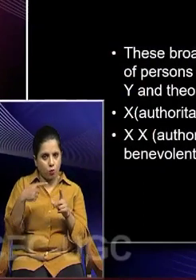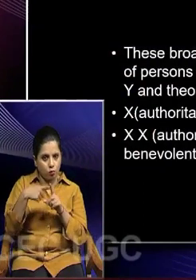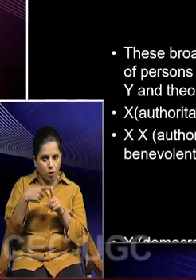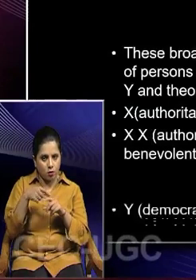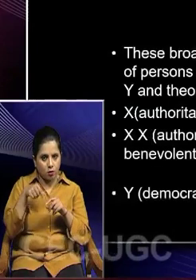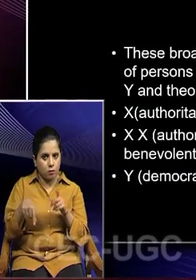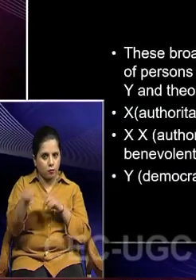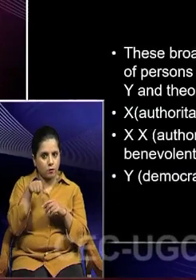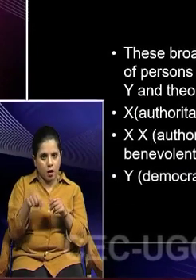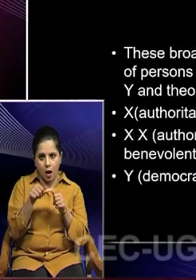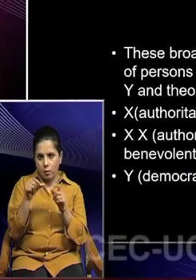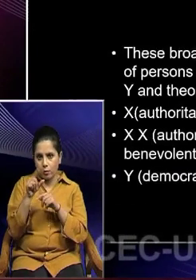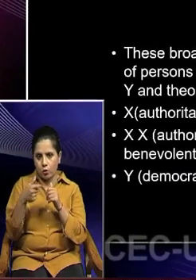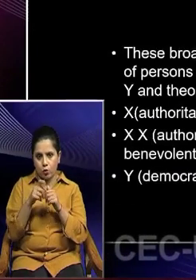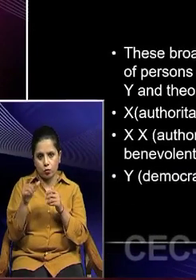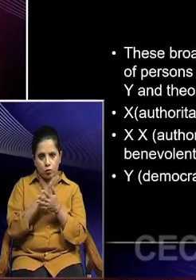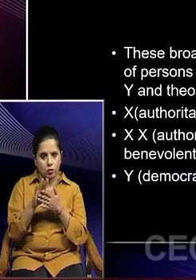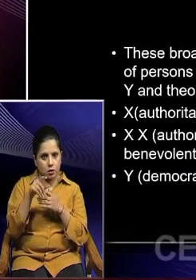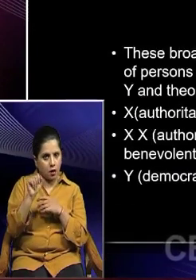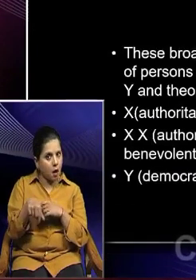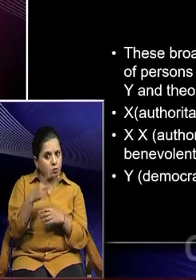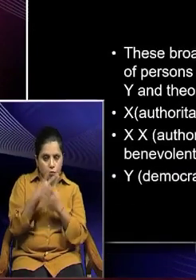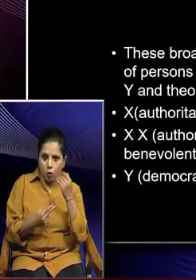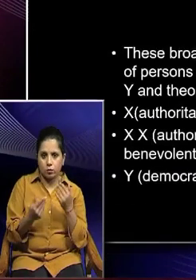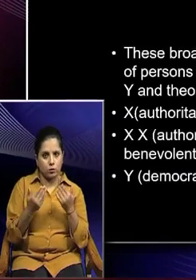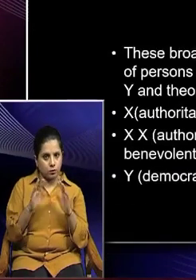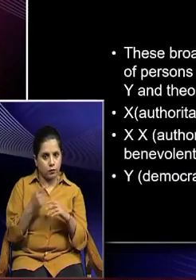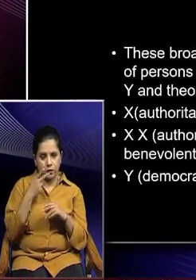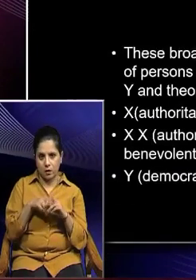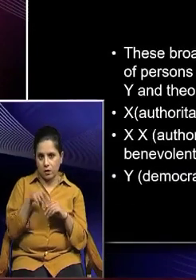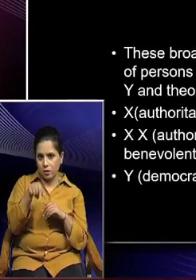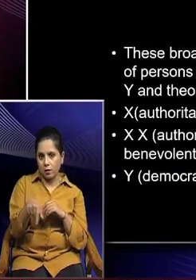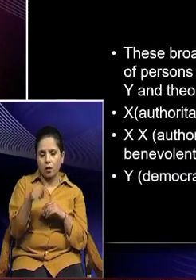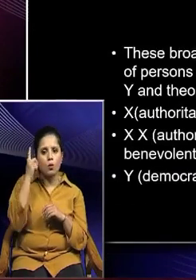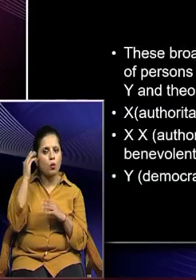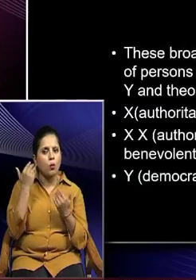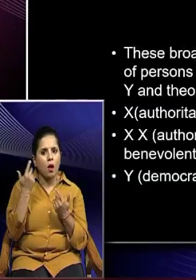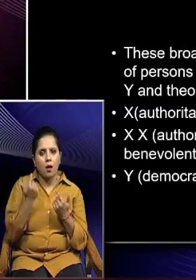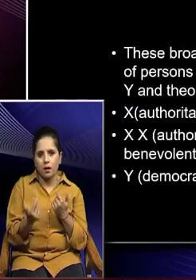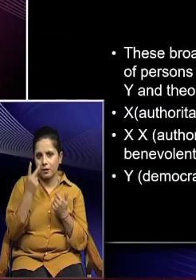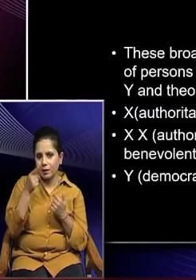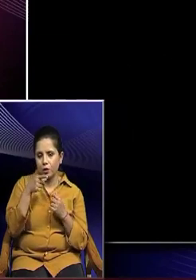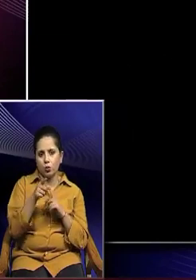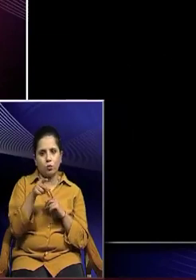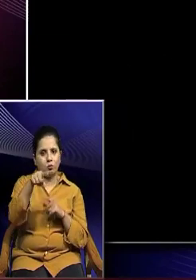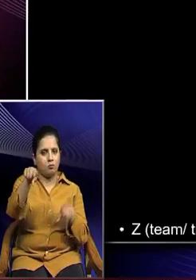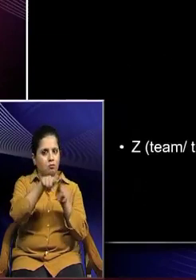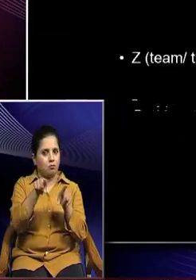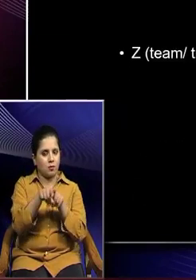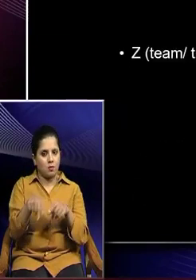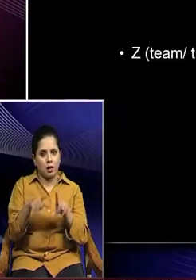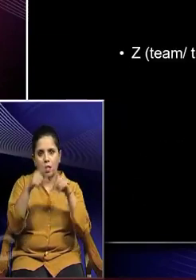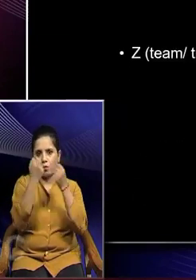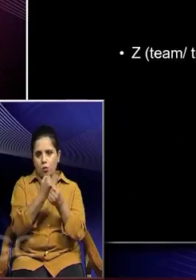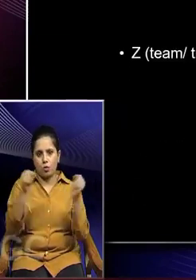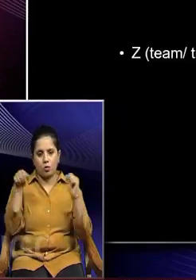approach or benevolent approach. It can be both. If it is Y, it means you are democratic type, and of